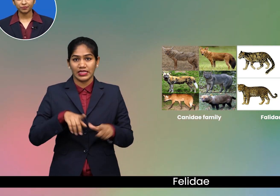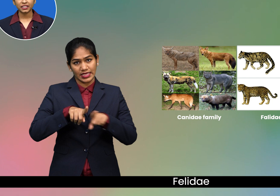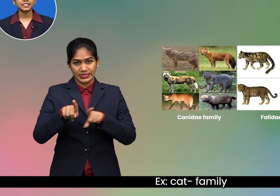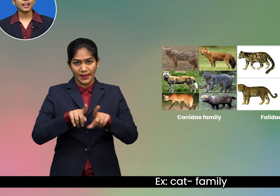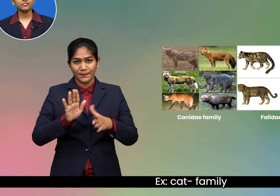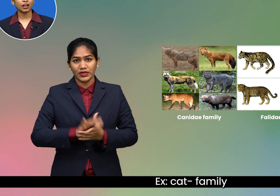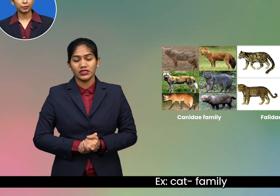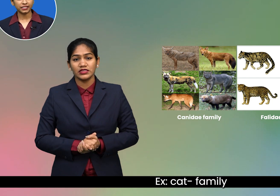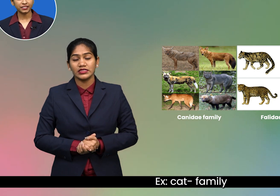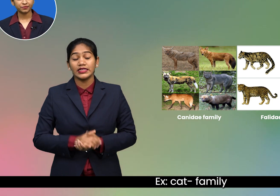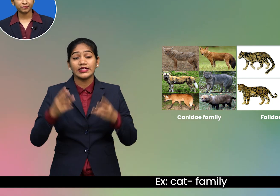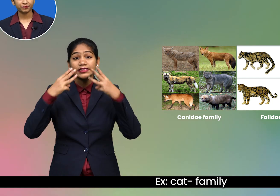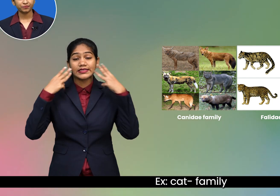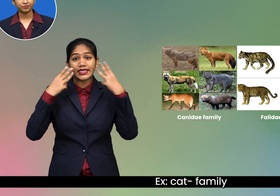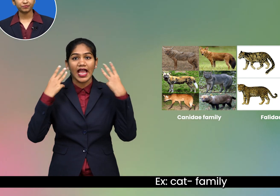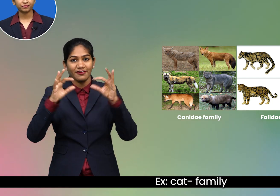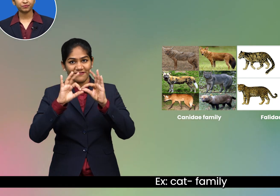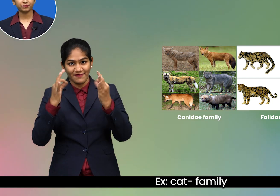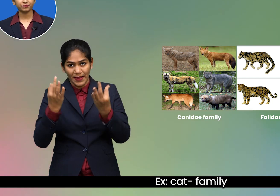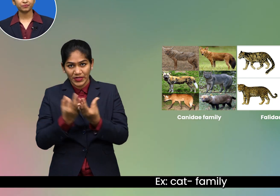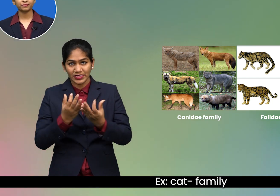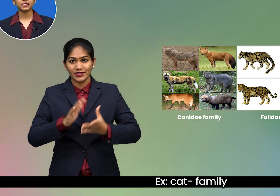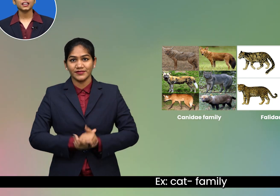Example, cat family